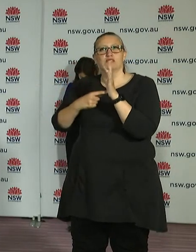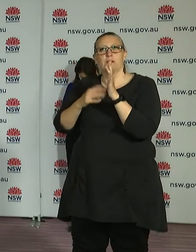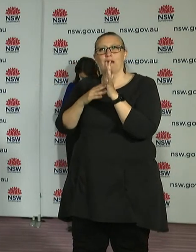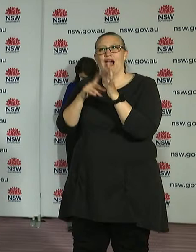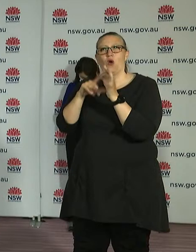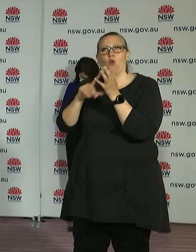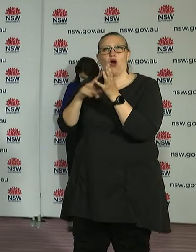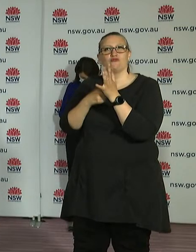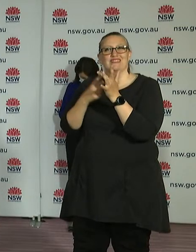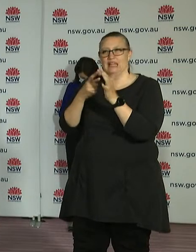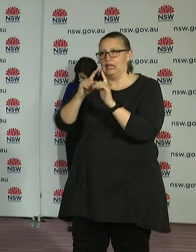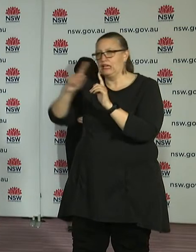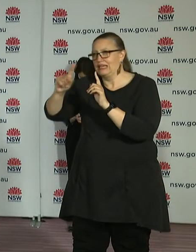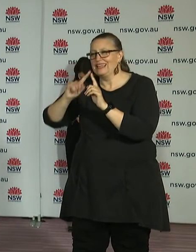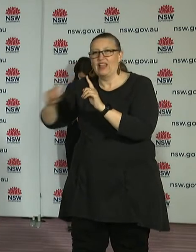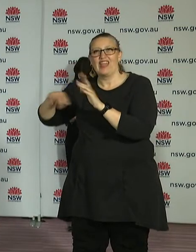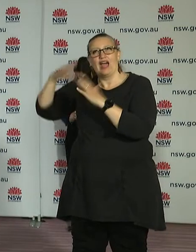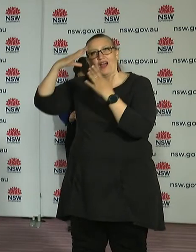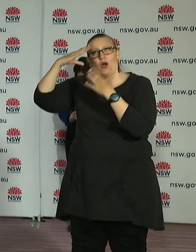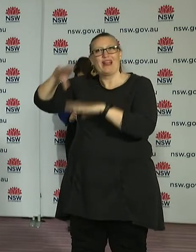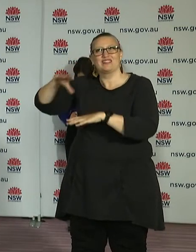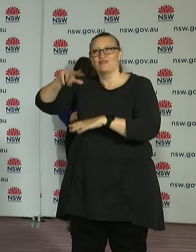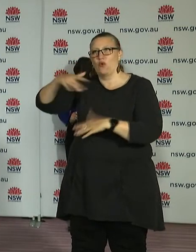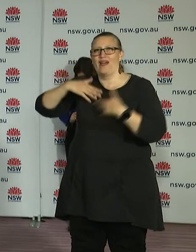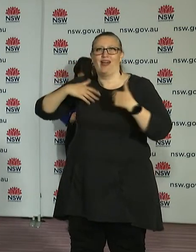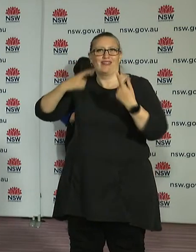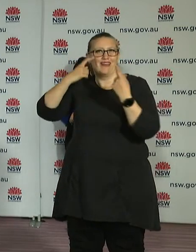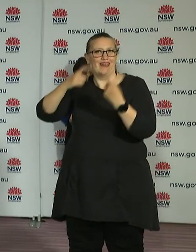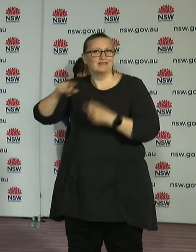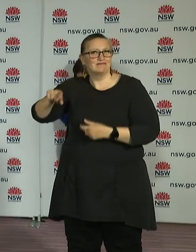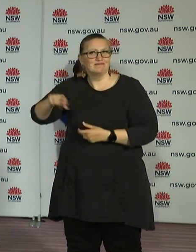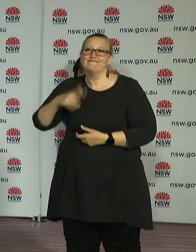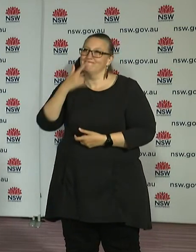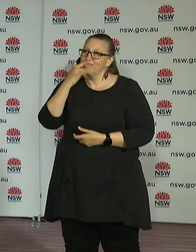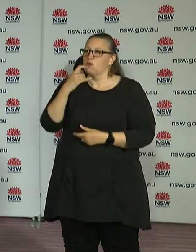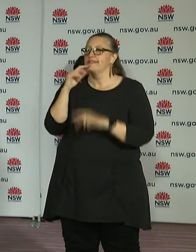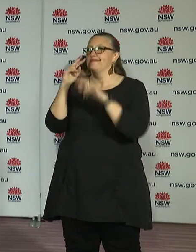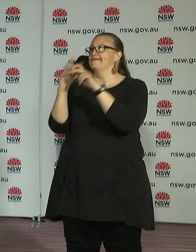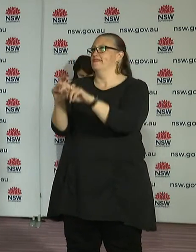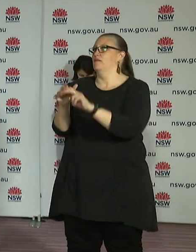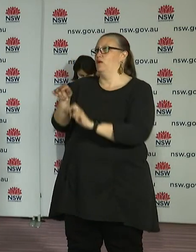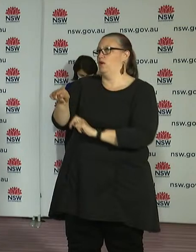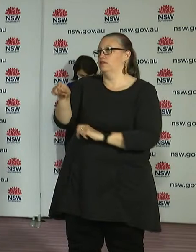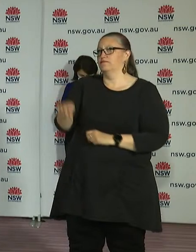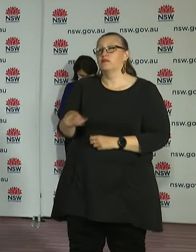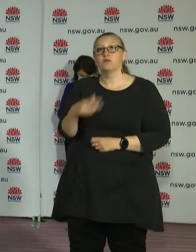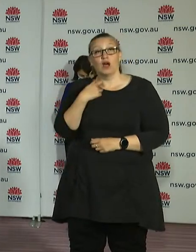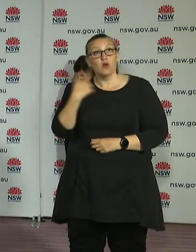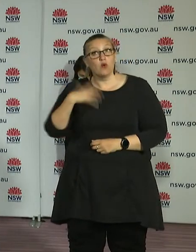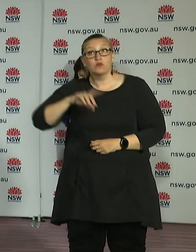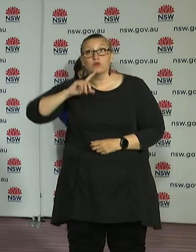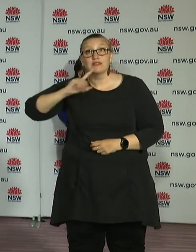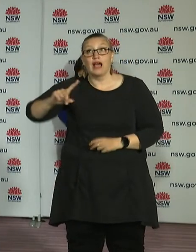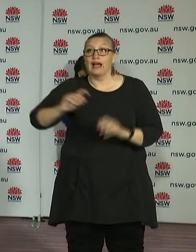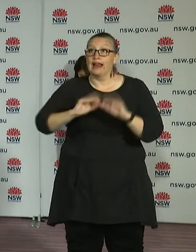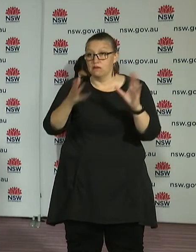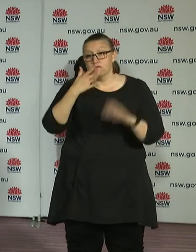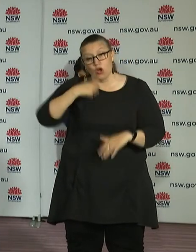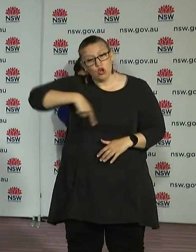So obviously we're looking at those issues. Again, can I just emphasise, get tested and get